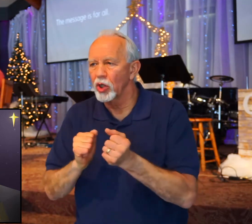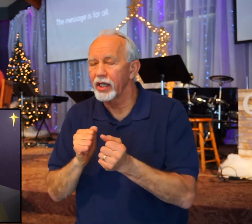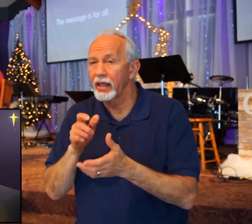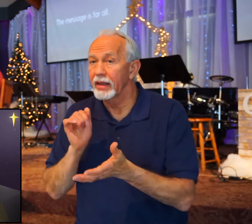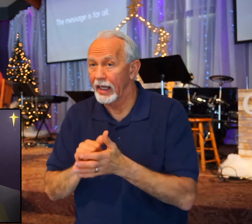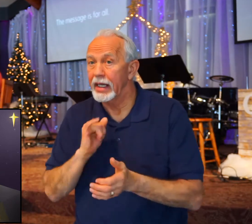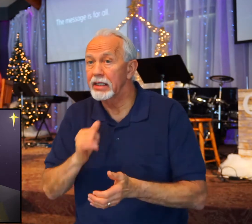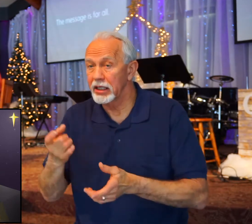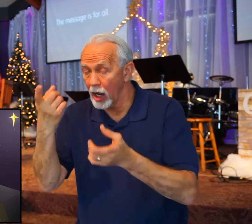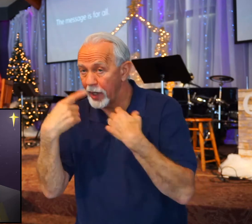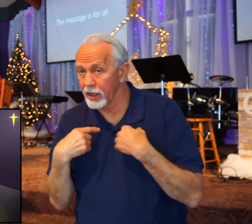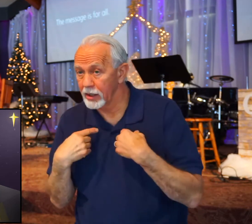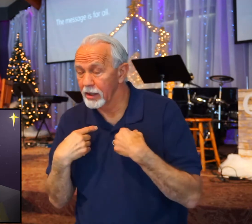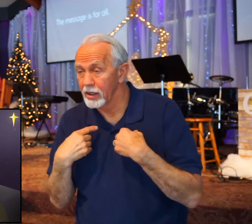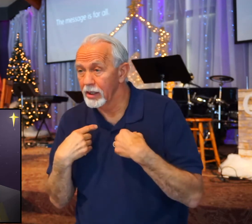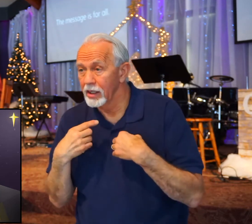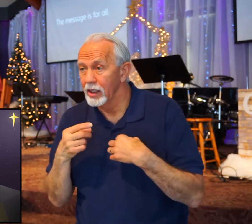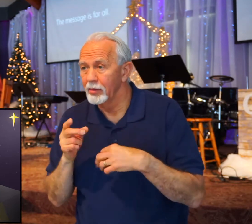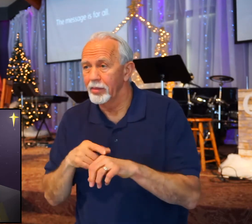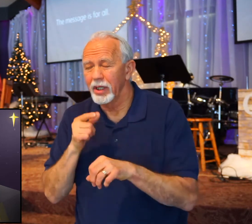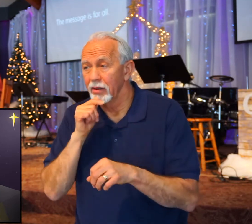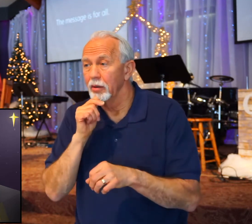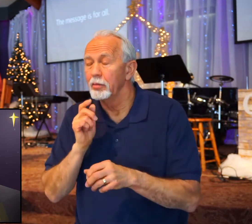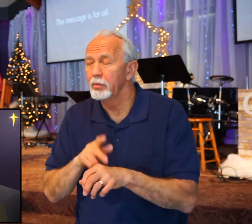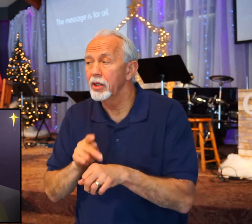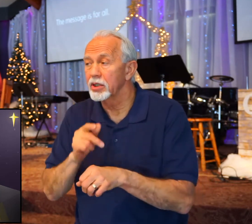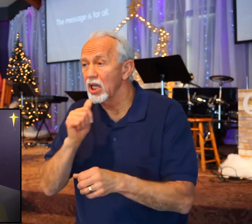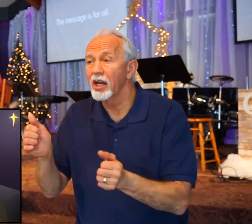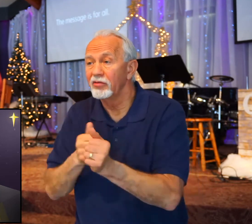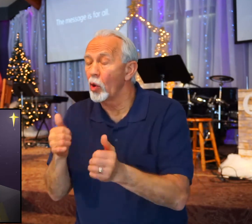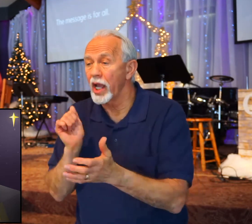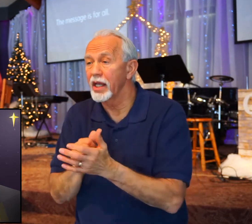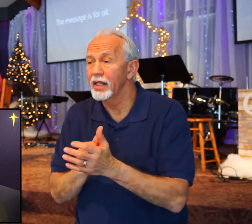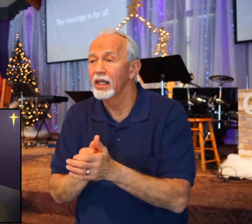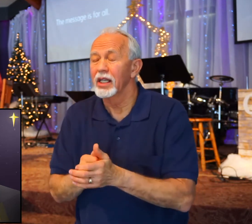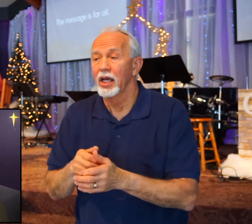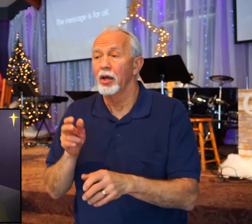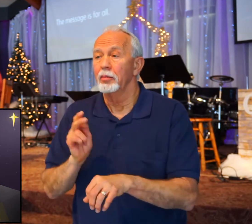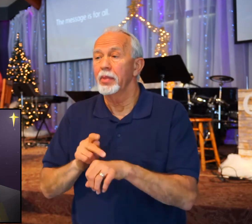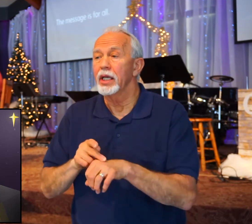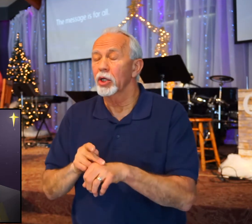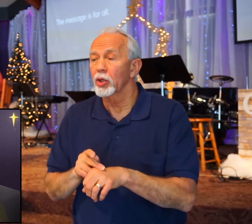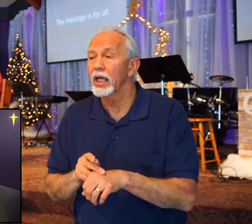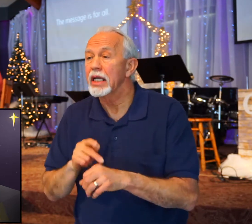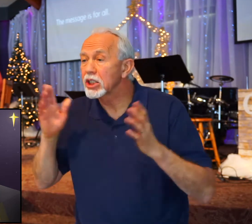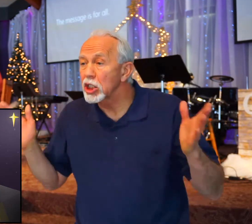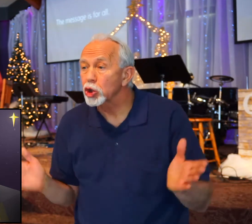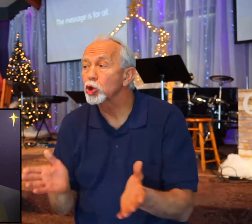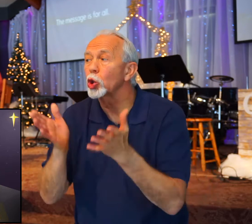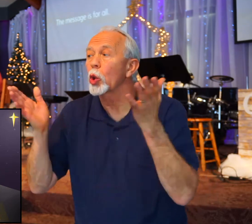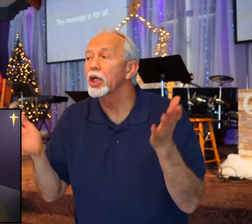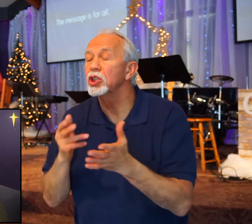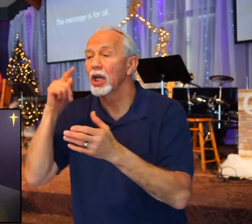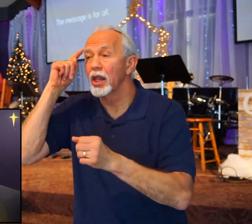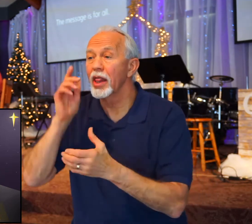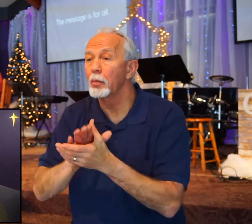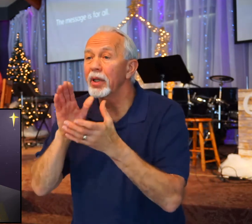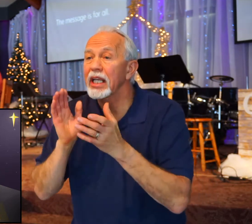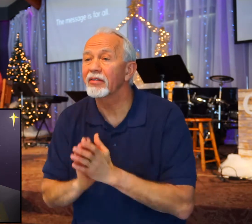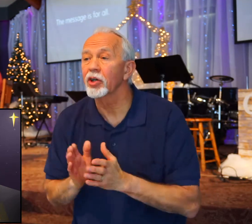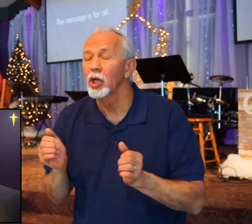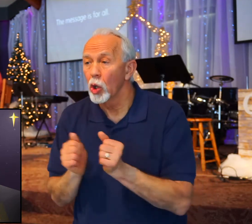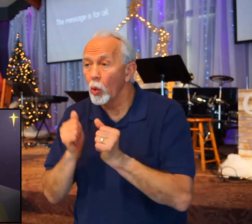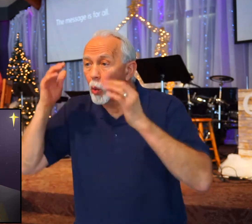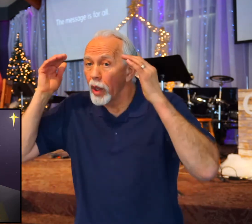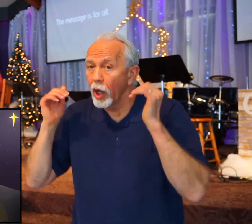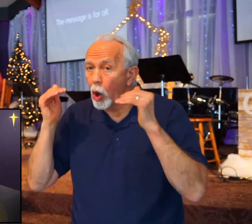coming, he doesn't shy away from that. He's also sure to encourage the believer with the